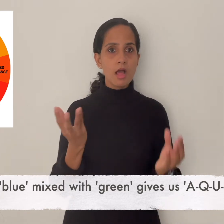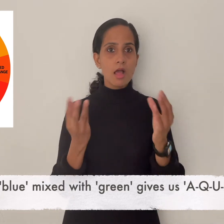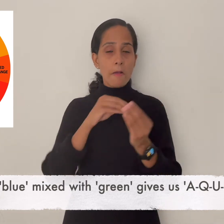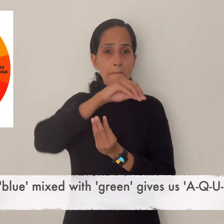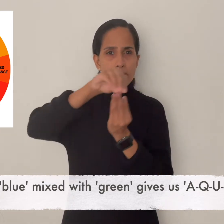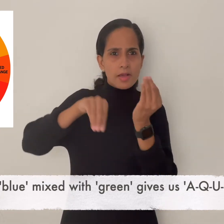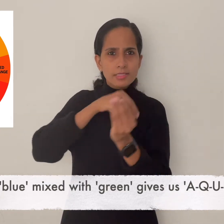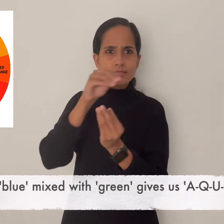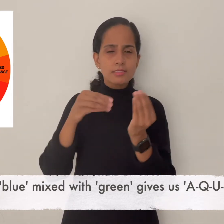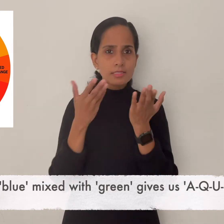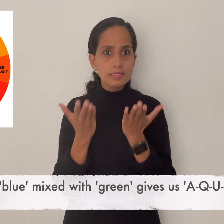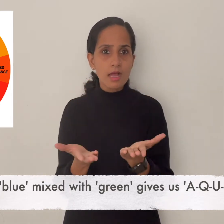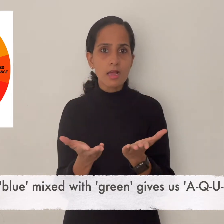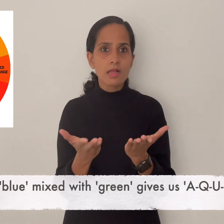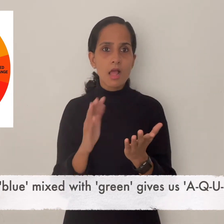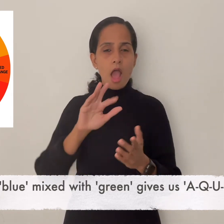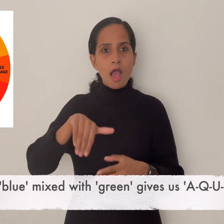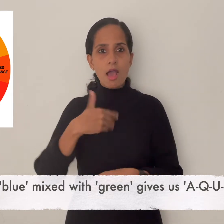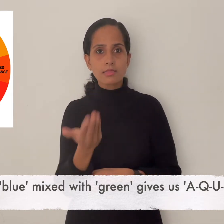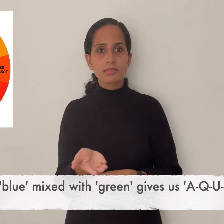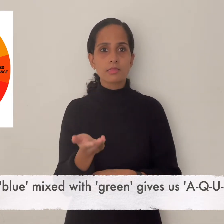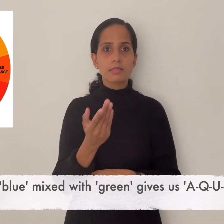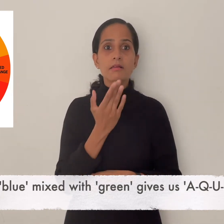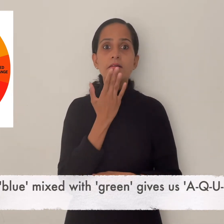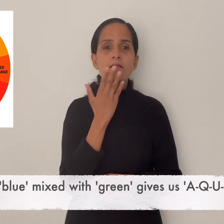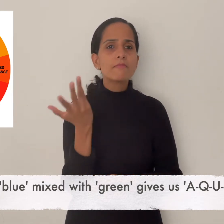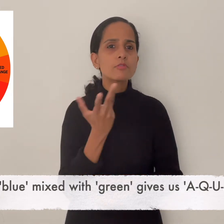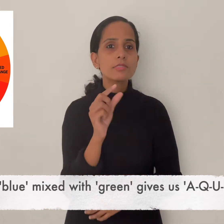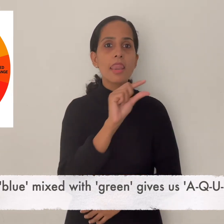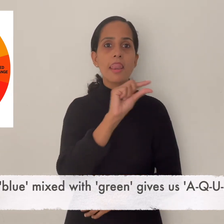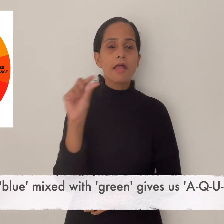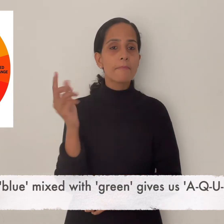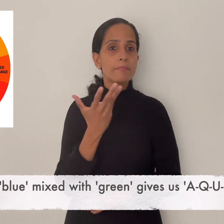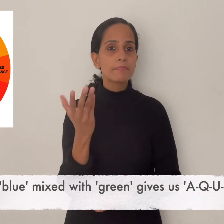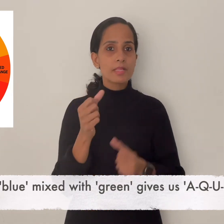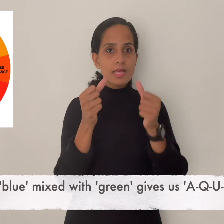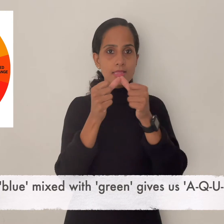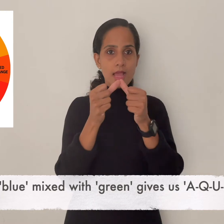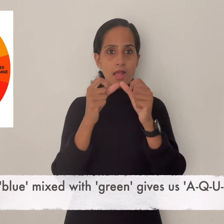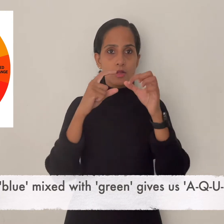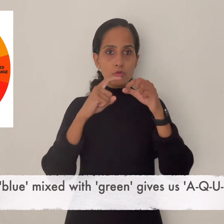gives us aqua.